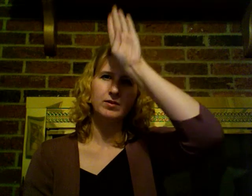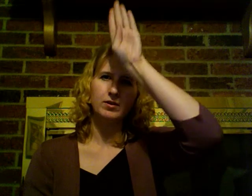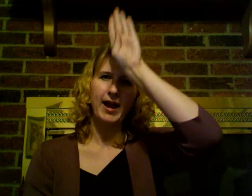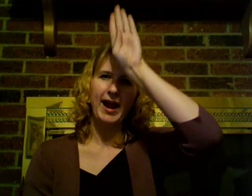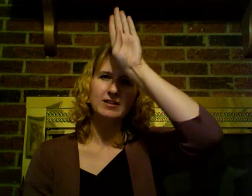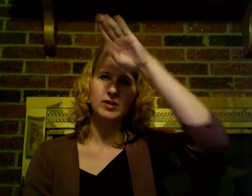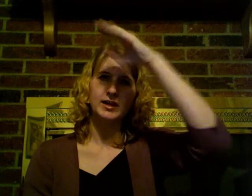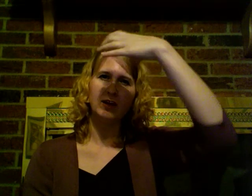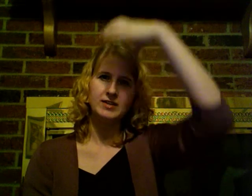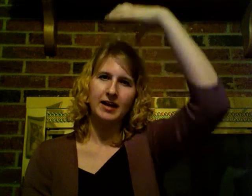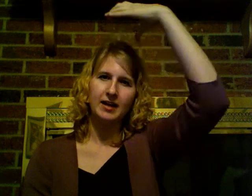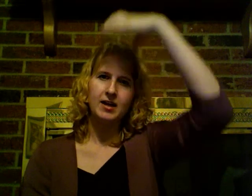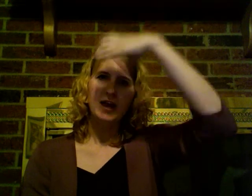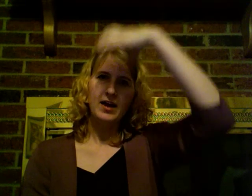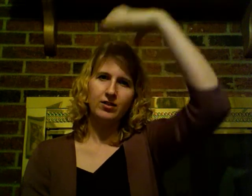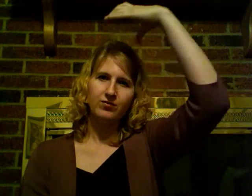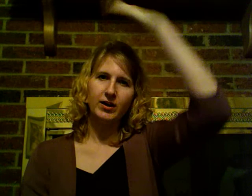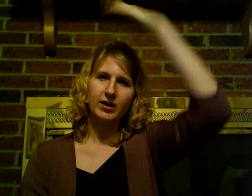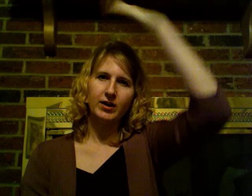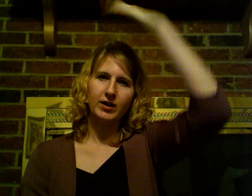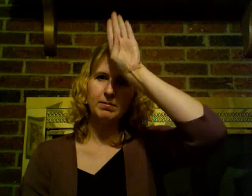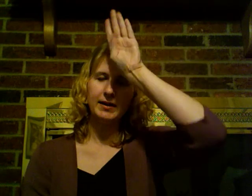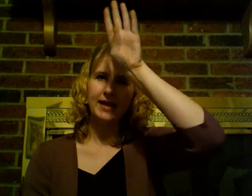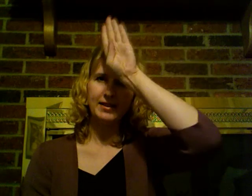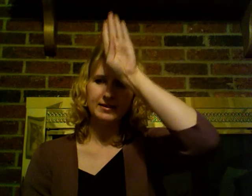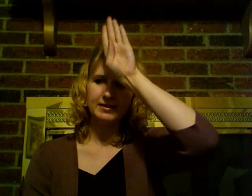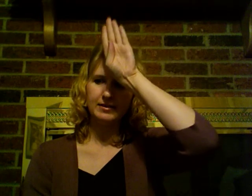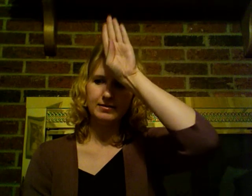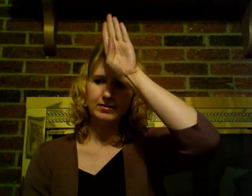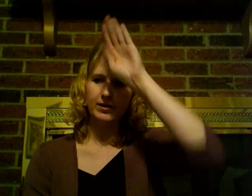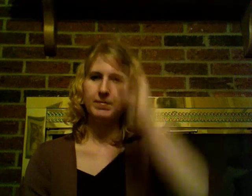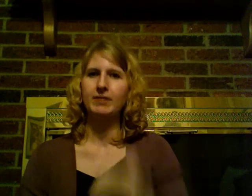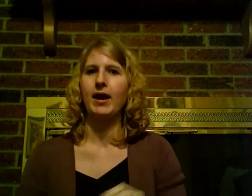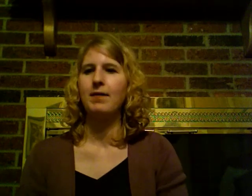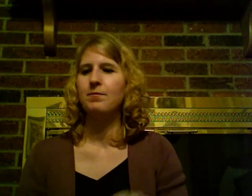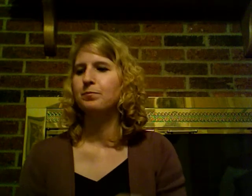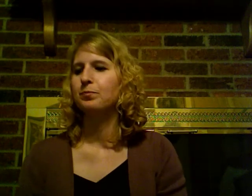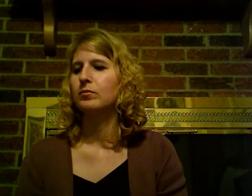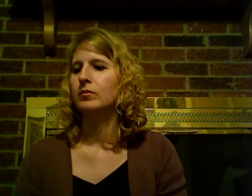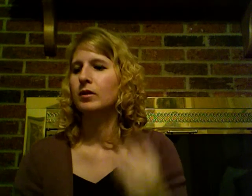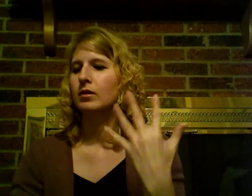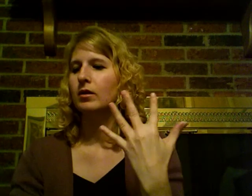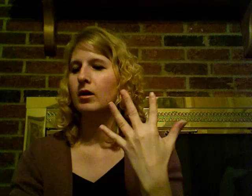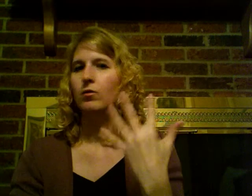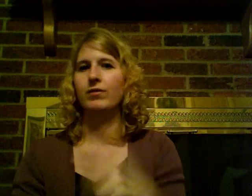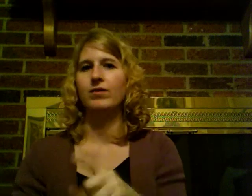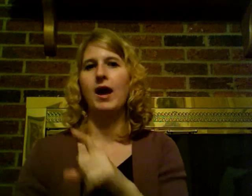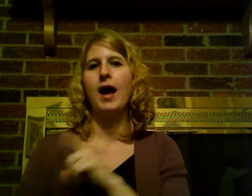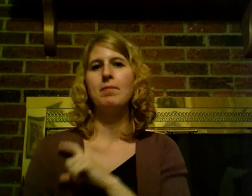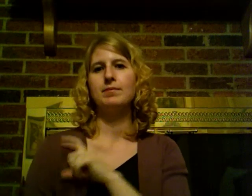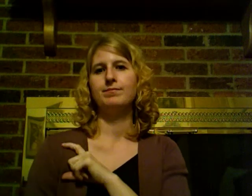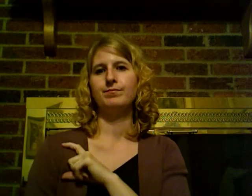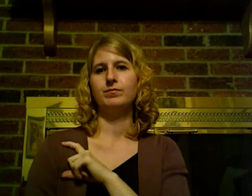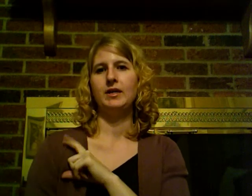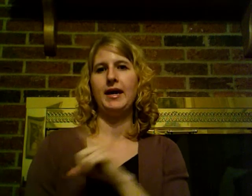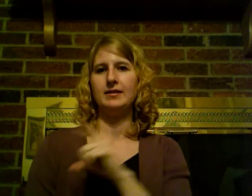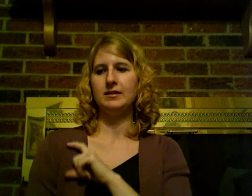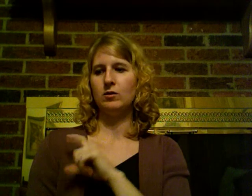their hats look like, it's kind of on the front, it goes up like that. This is the fireman, okay? We have a cop. He has his own